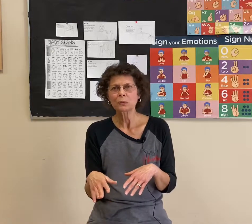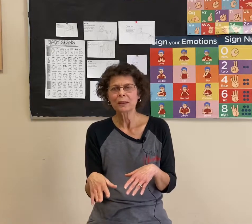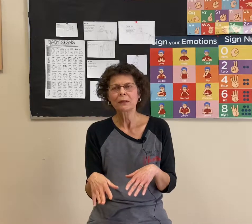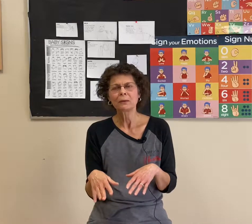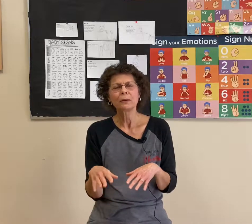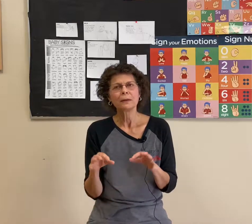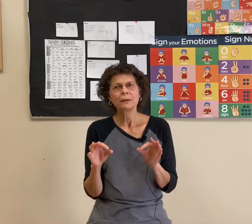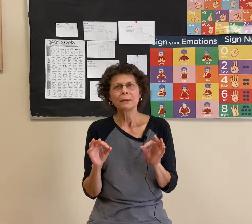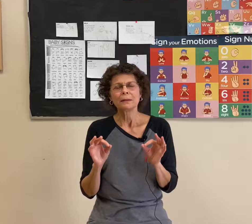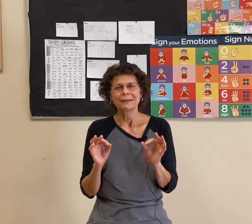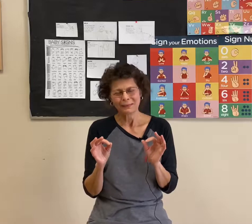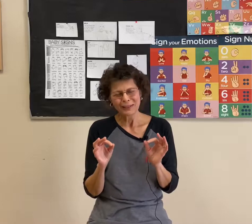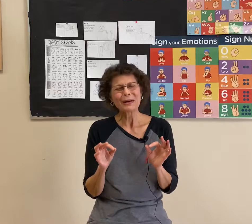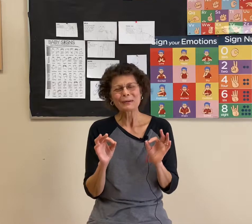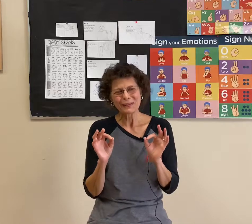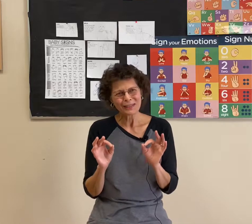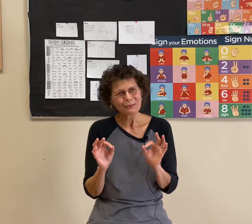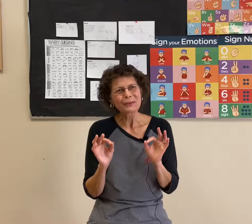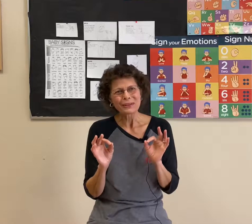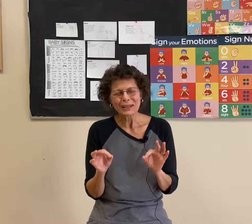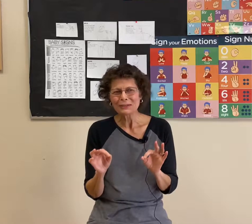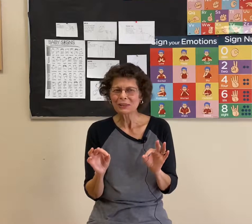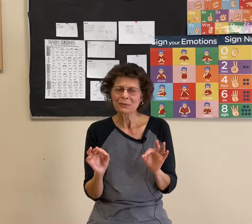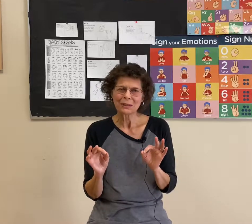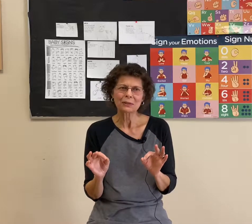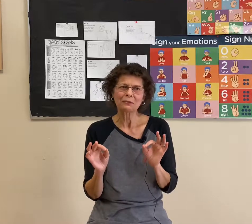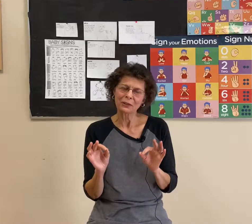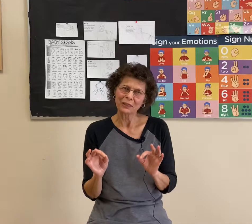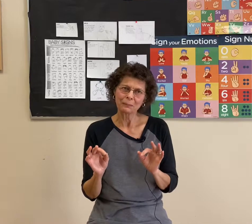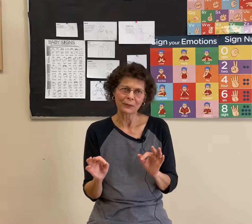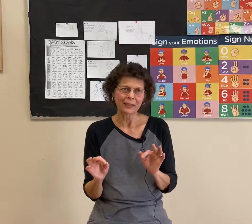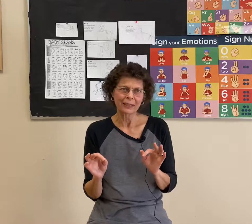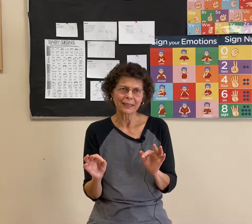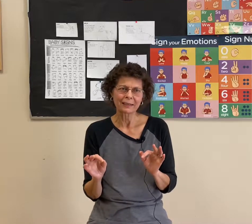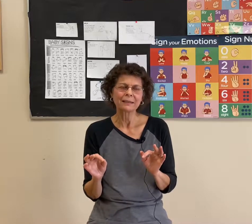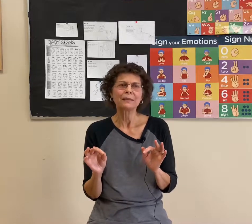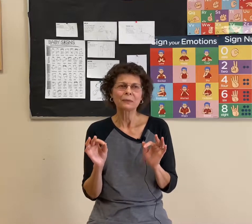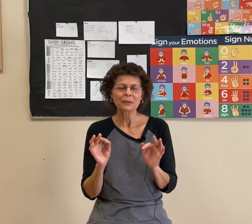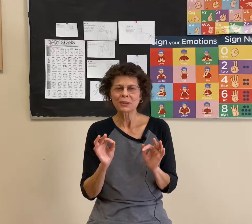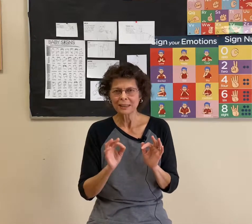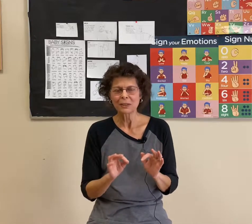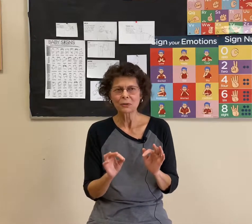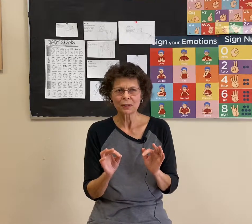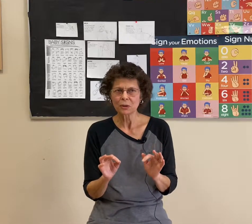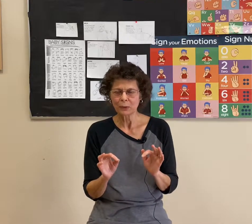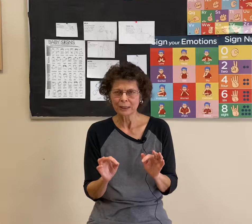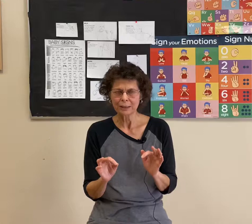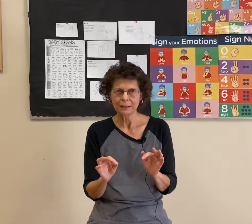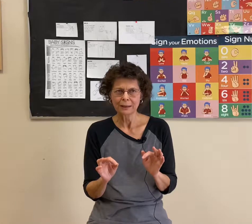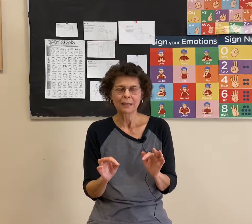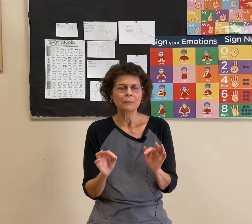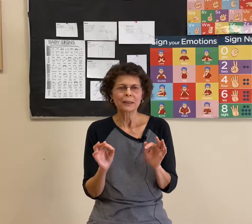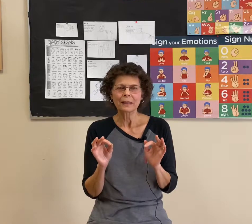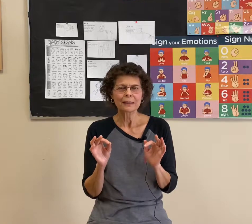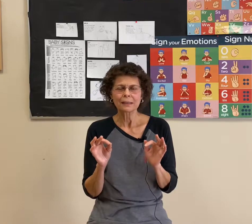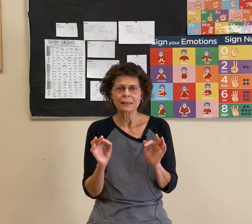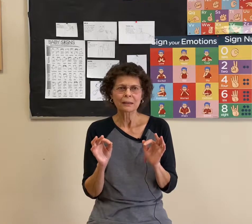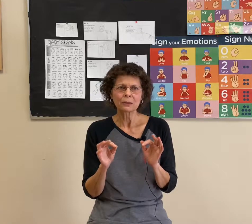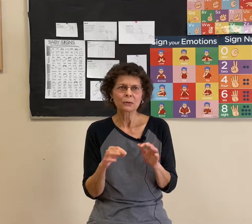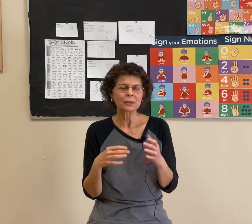know that the word no should be used very sparingly when there's a danger situation, because it loses its